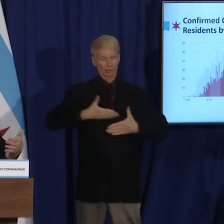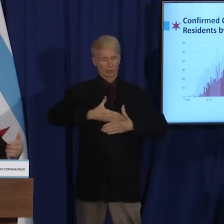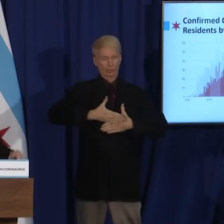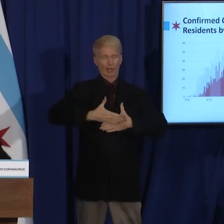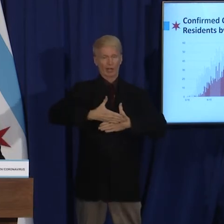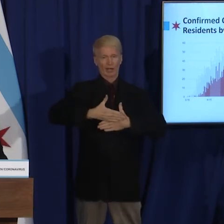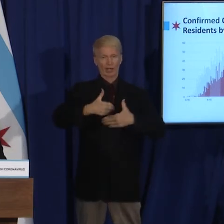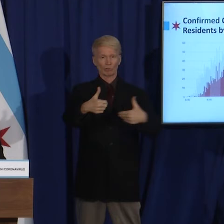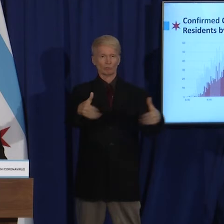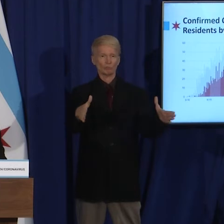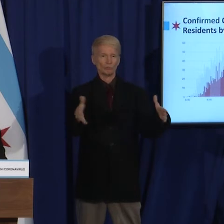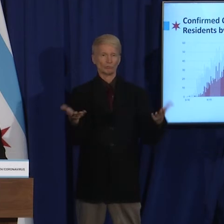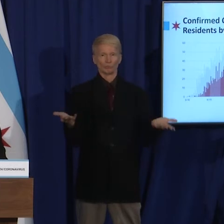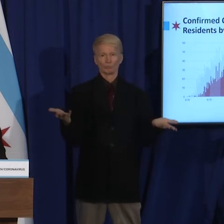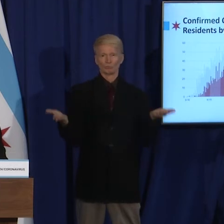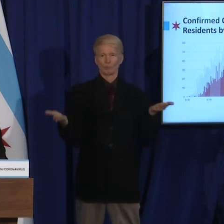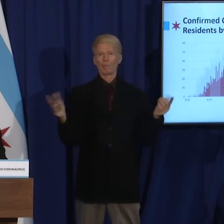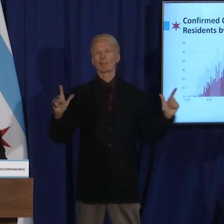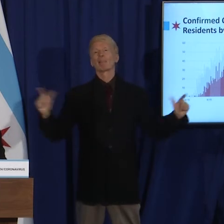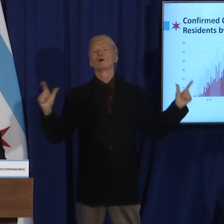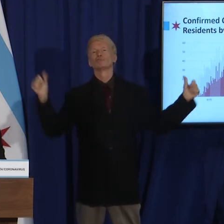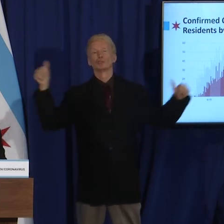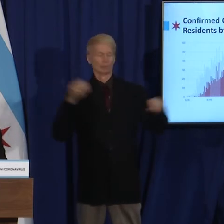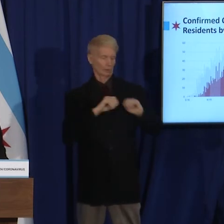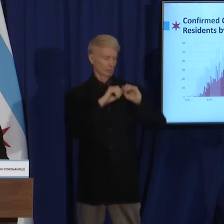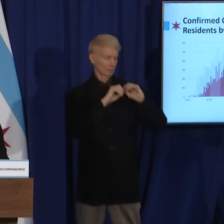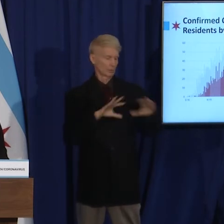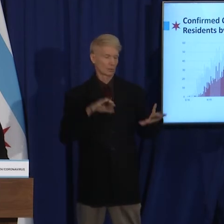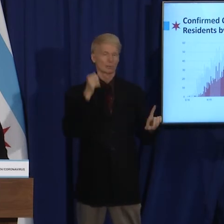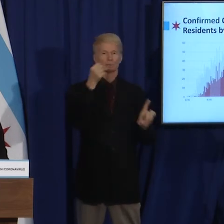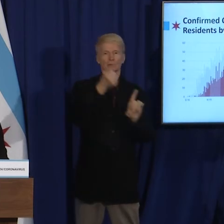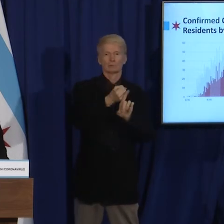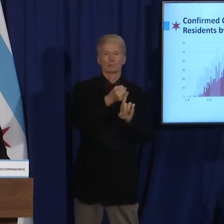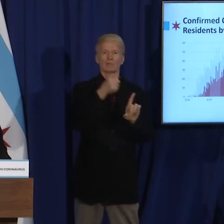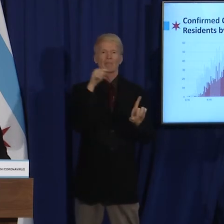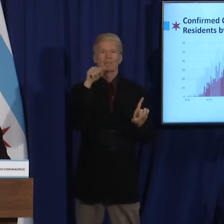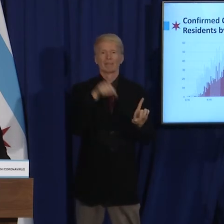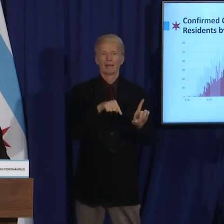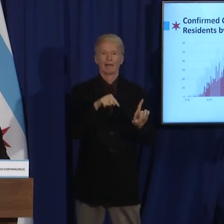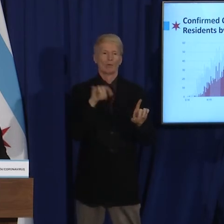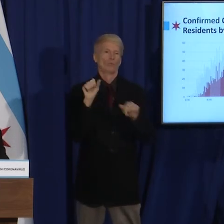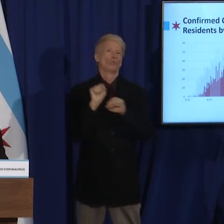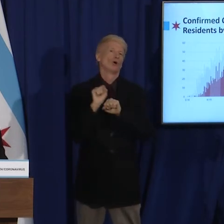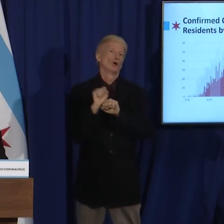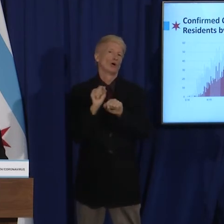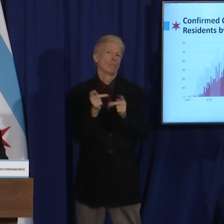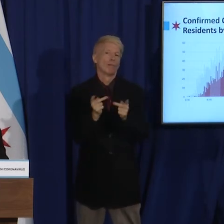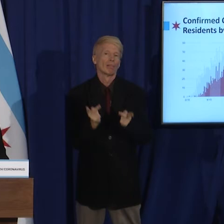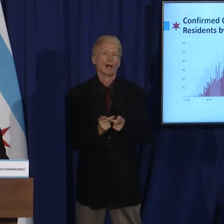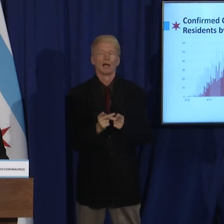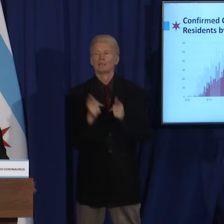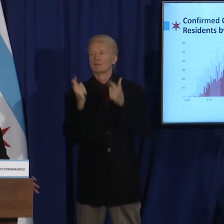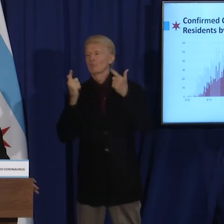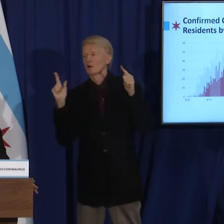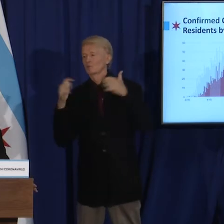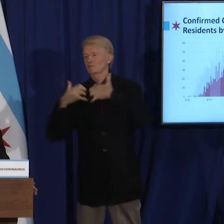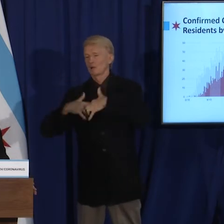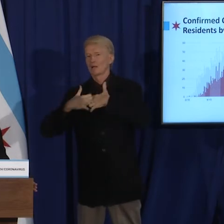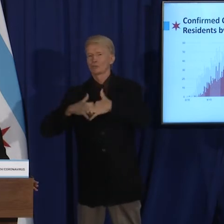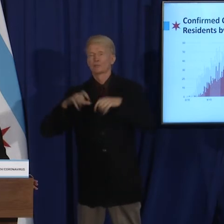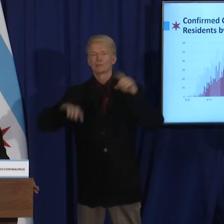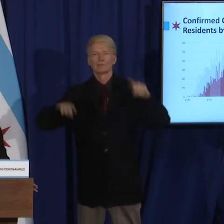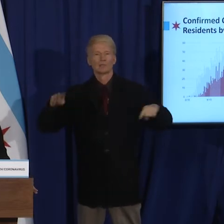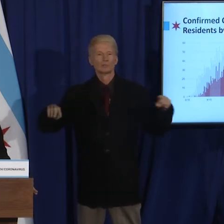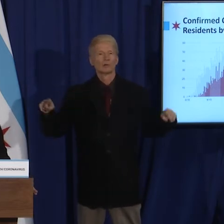We saw more larger outbreaks among workplaces, some larger factories, et cetera. We have broadly